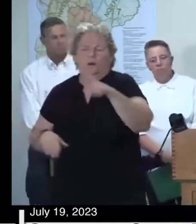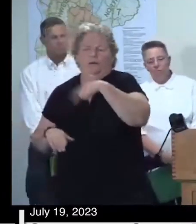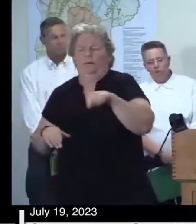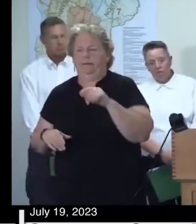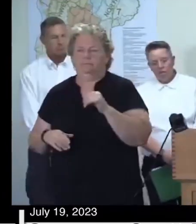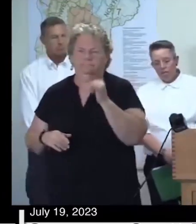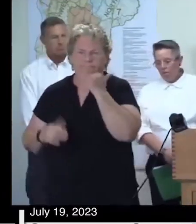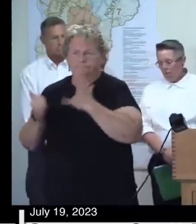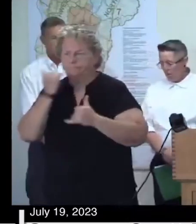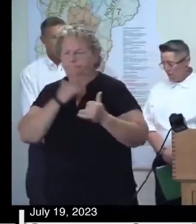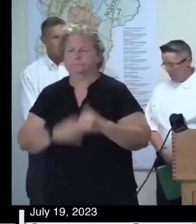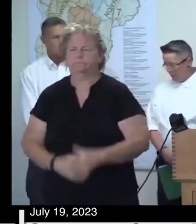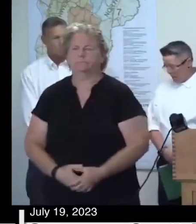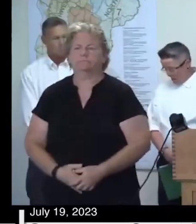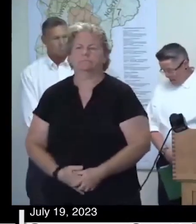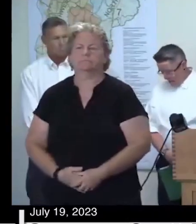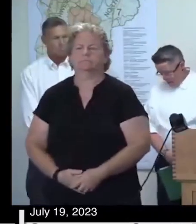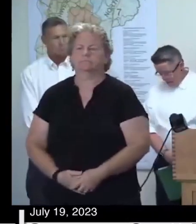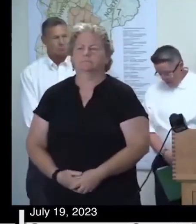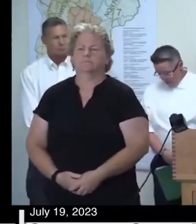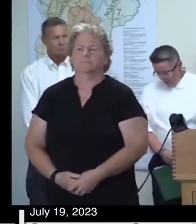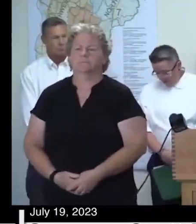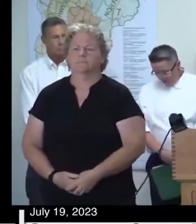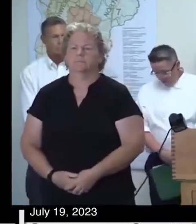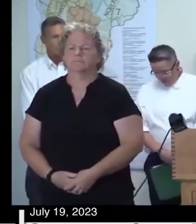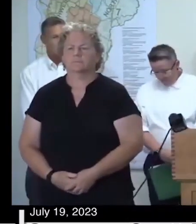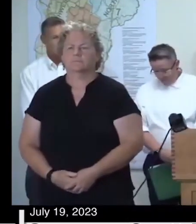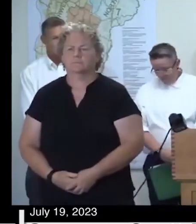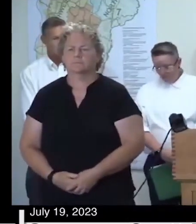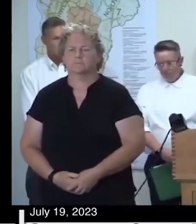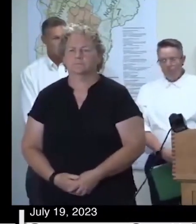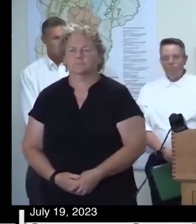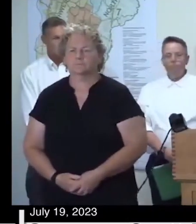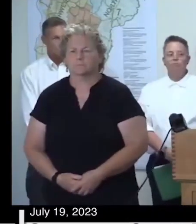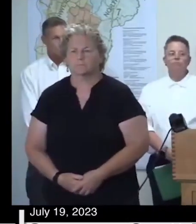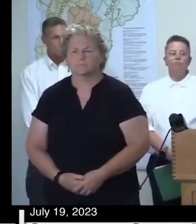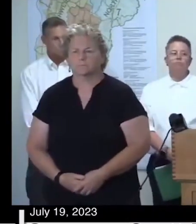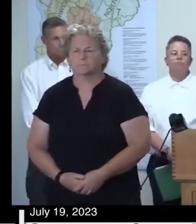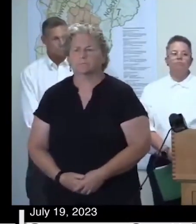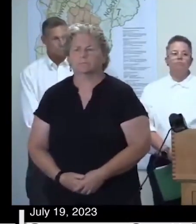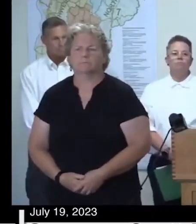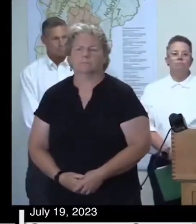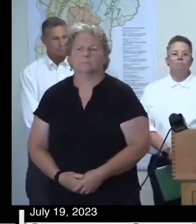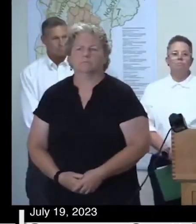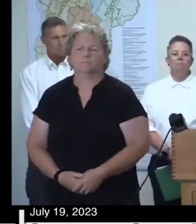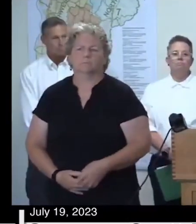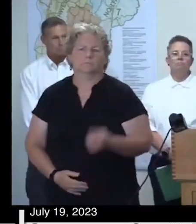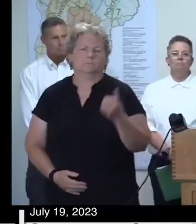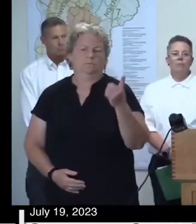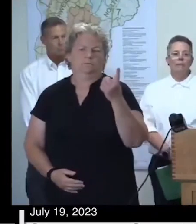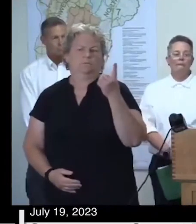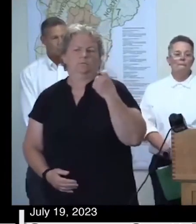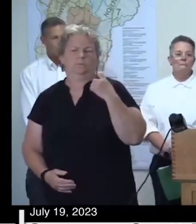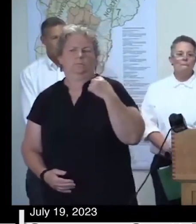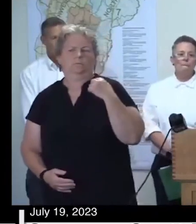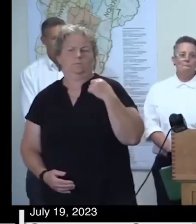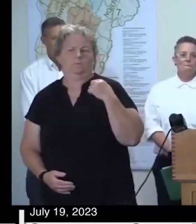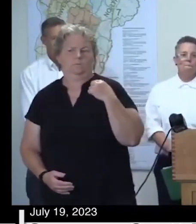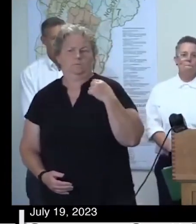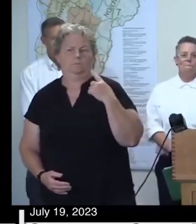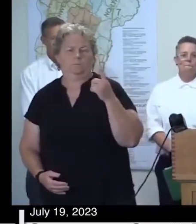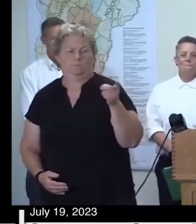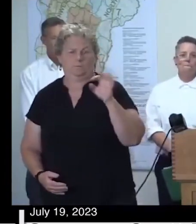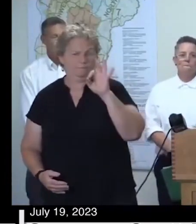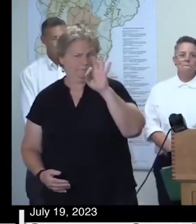FEMA is here to help with individuals in their homes and also for public infrastructure, but the situation is different